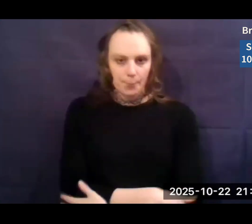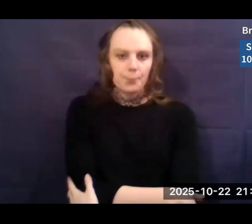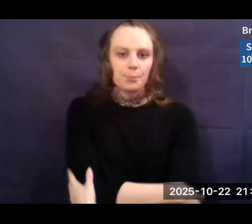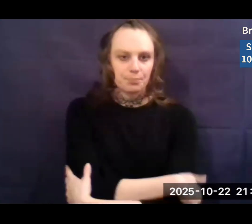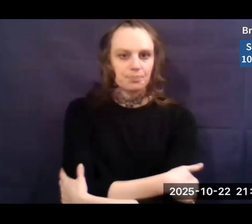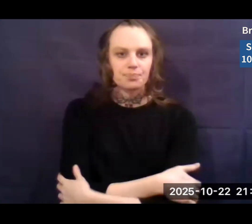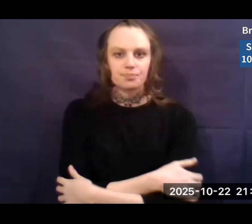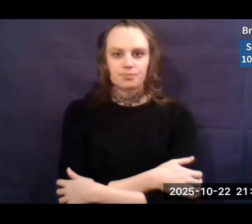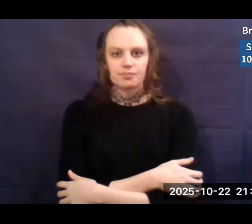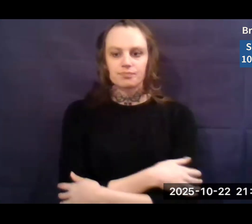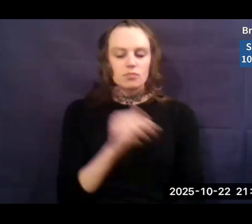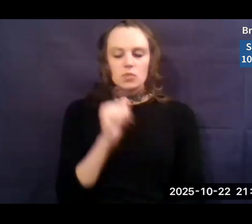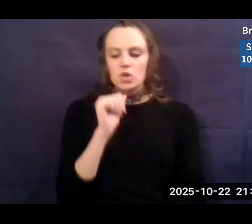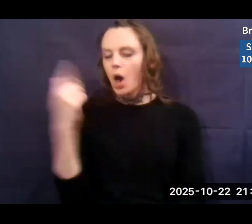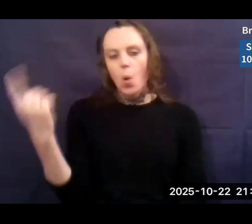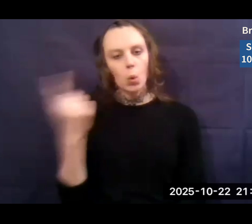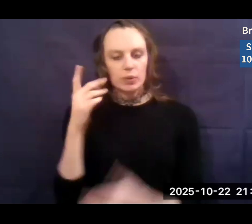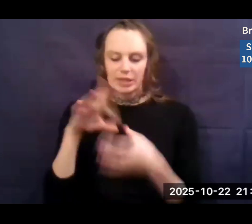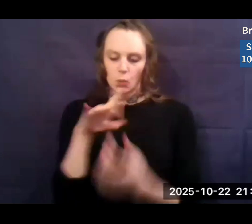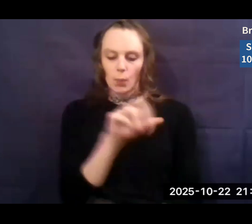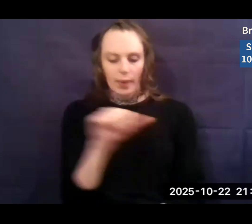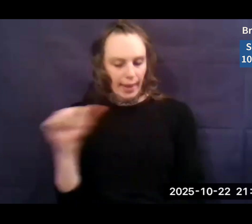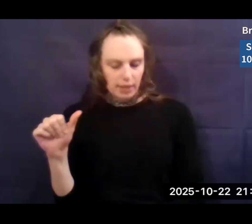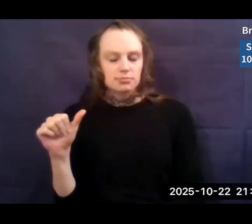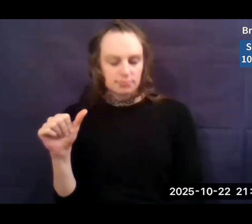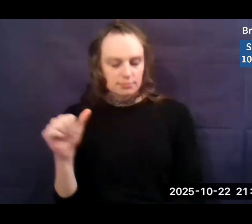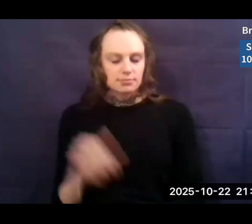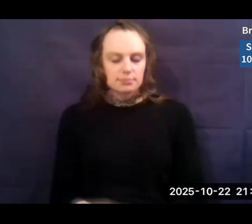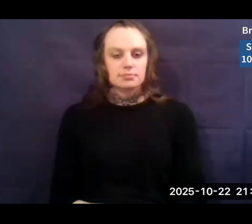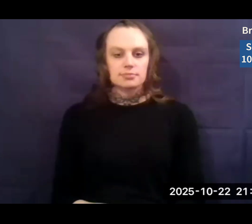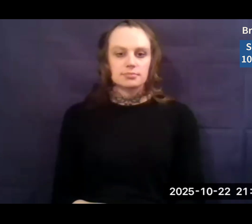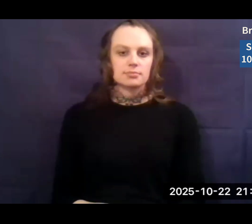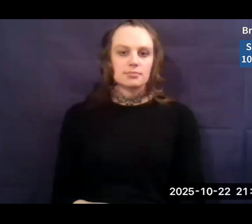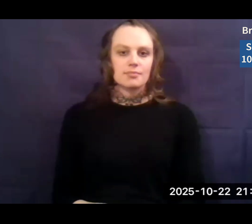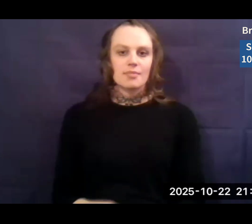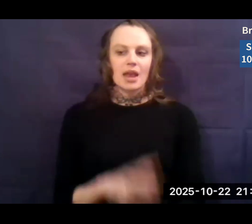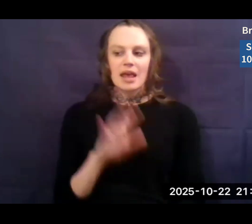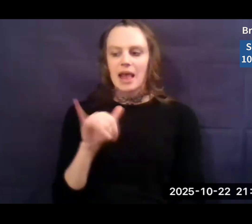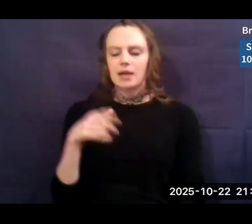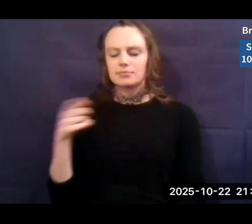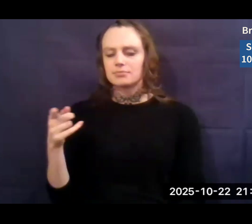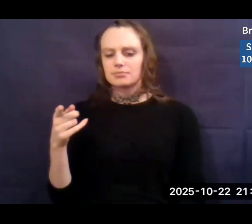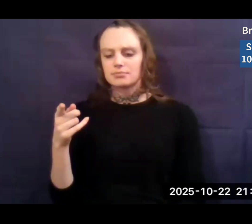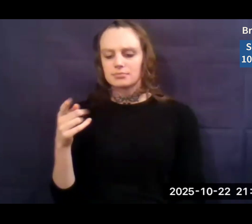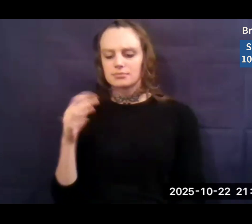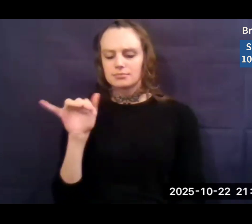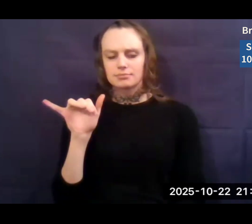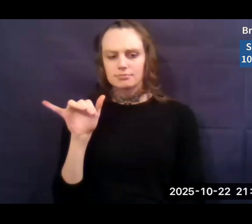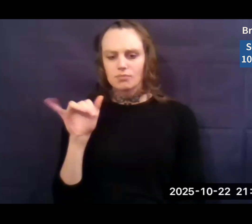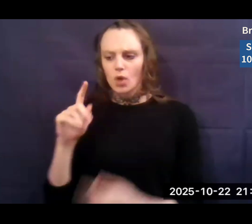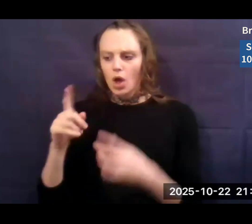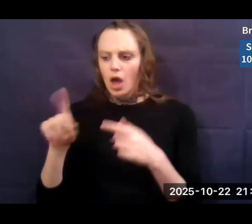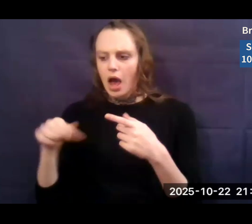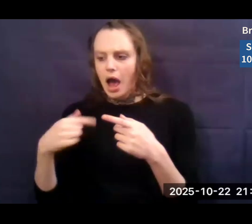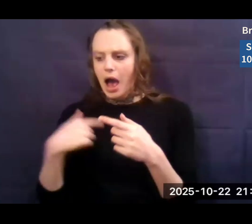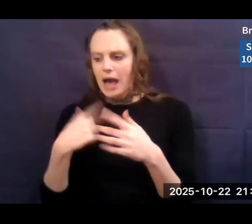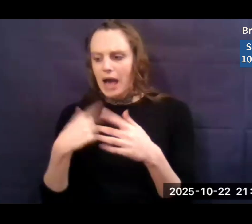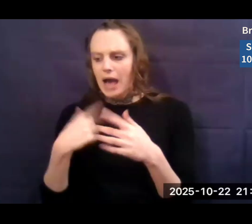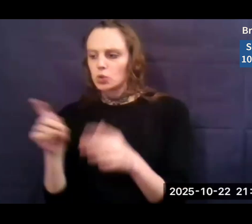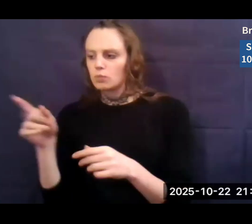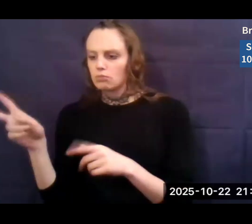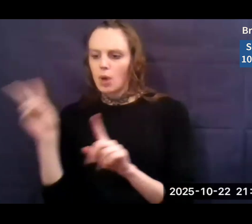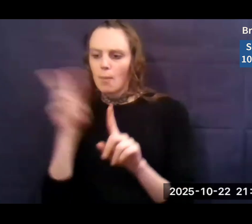of this community of AA. And that's where I really have found them to be meaningful. Let me give you an